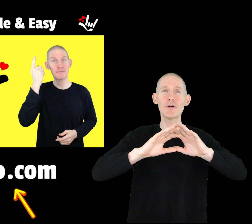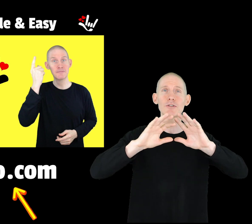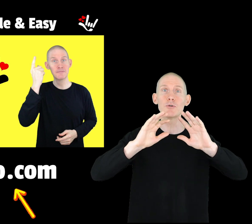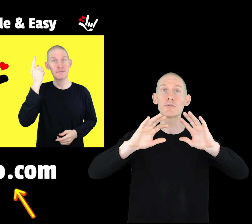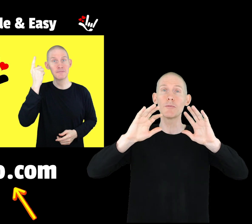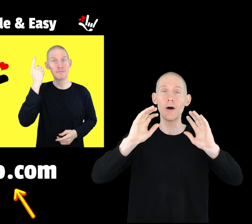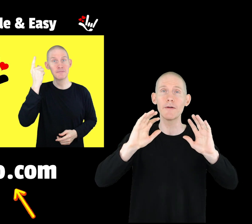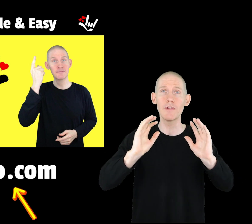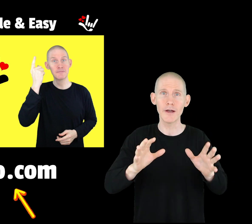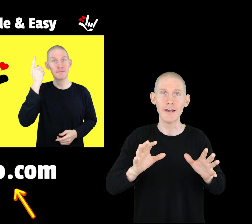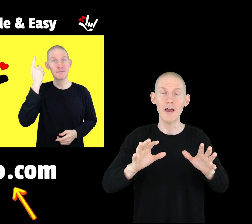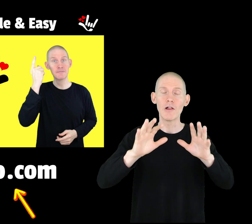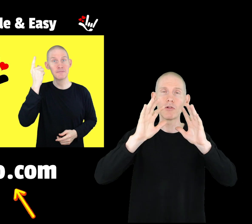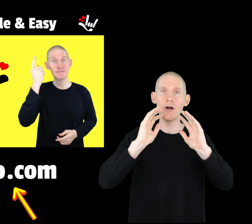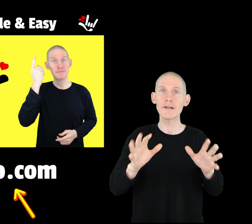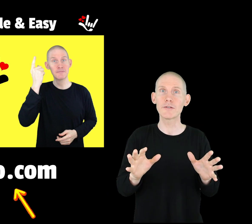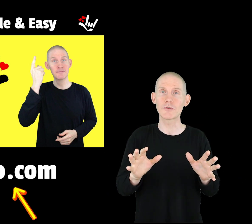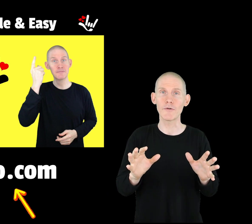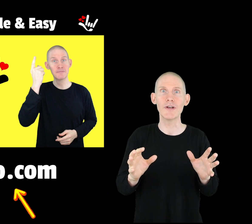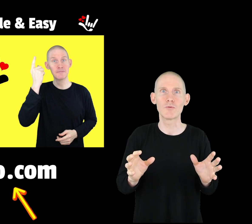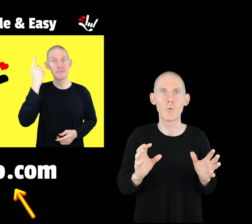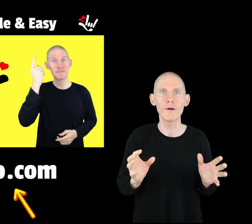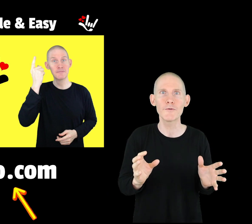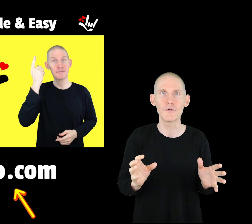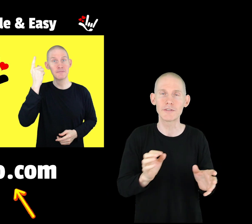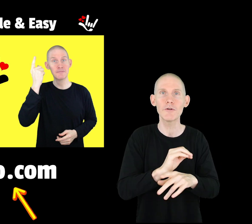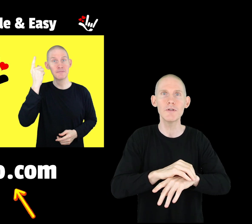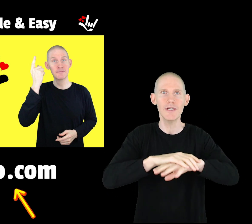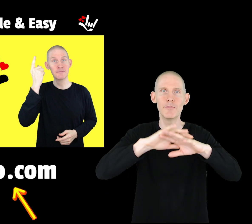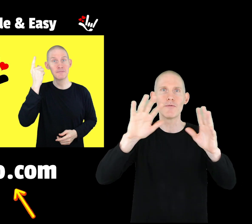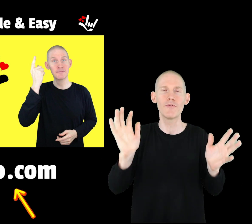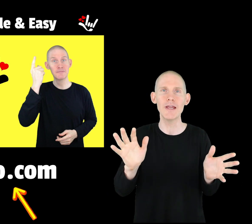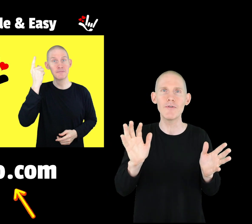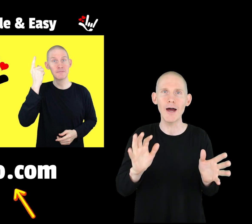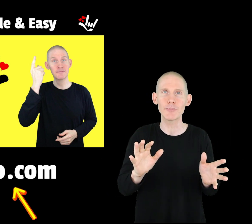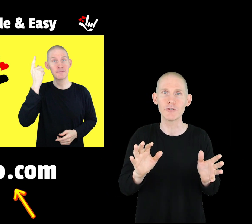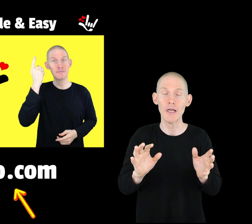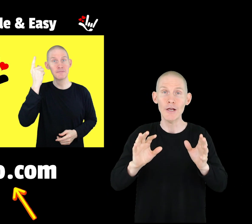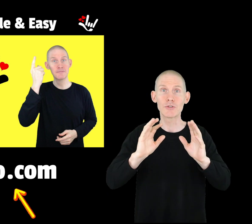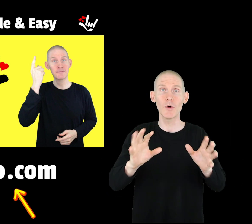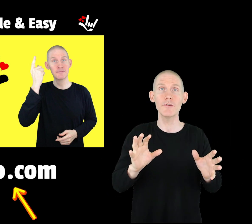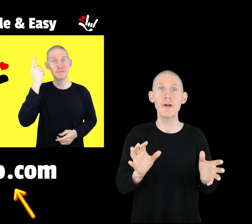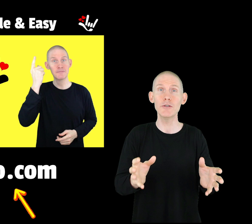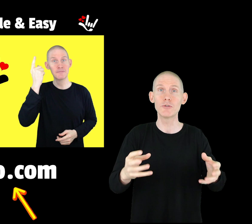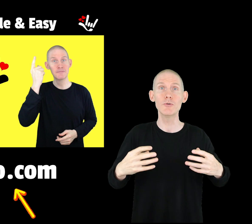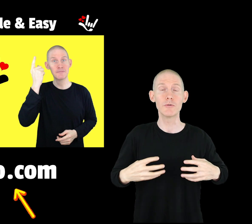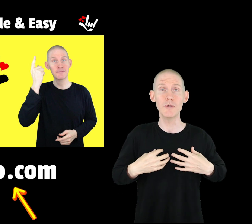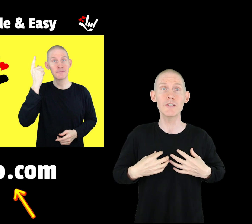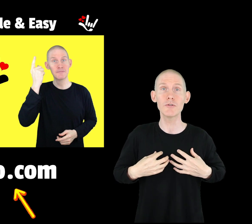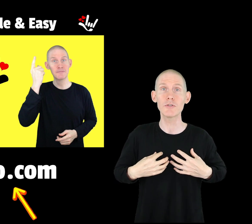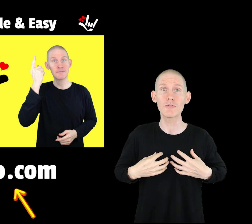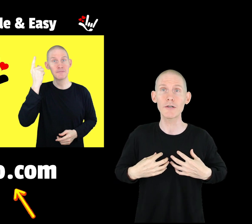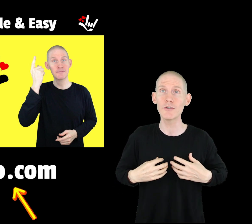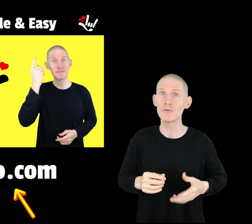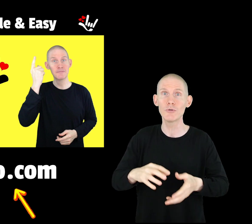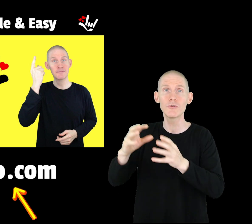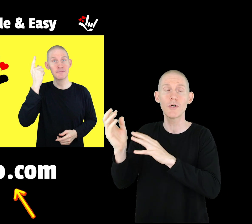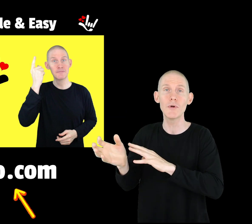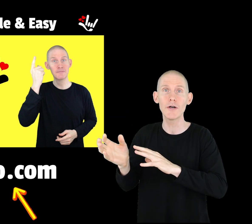Okay, go to avalingo.com. Check out our stuff, take your time, no rush. The important thing, very important,